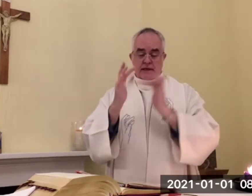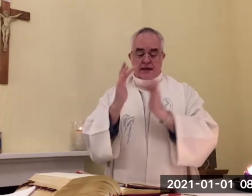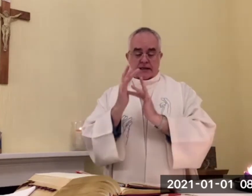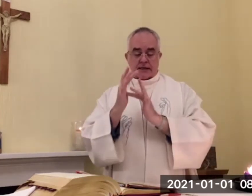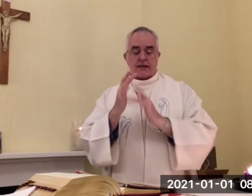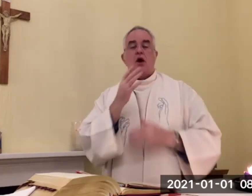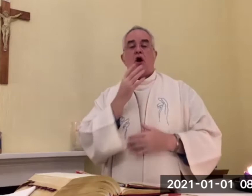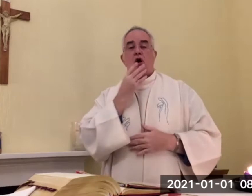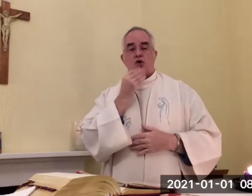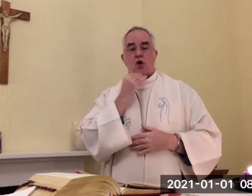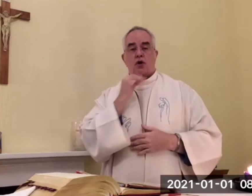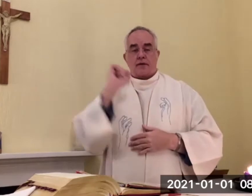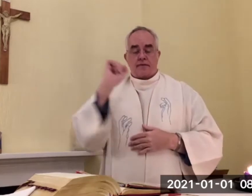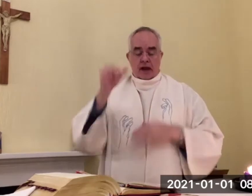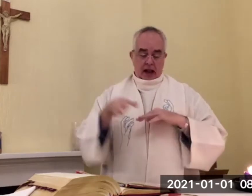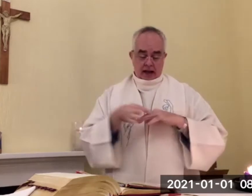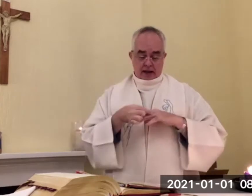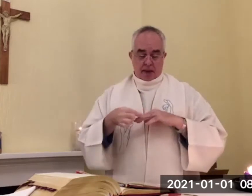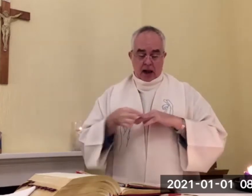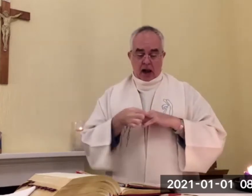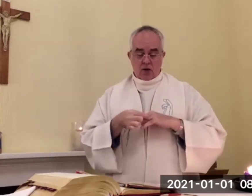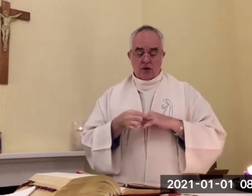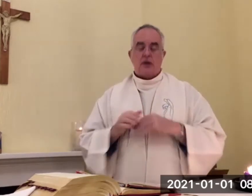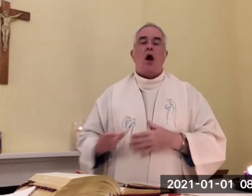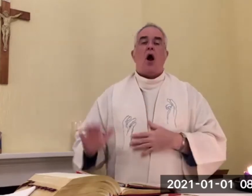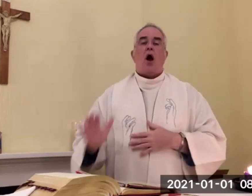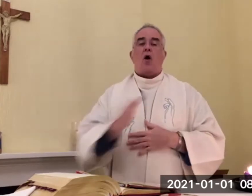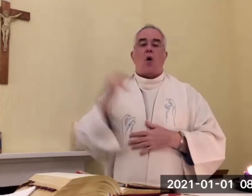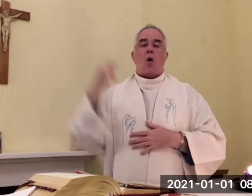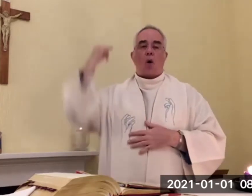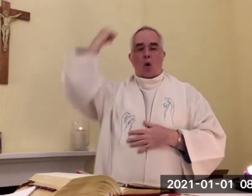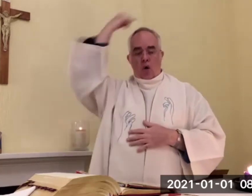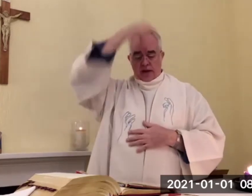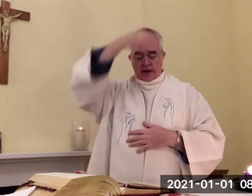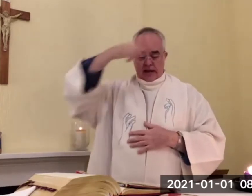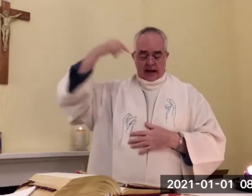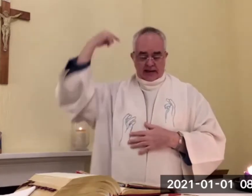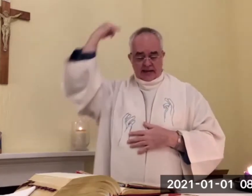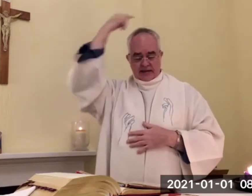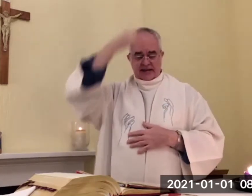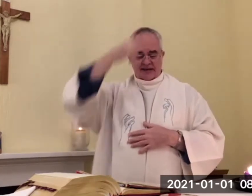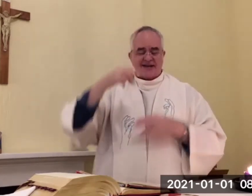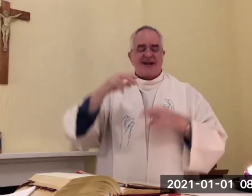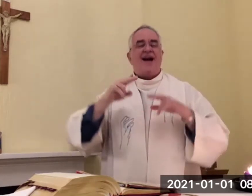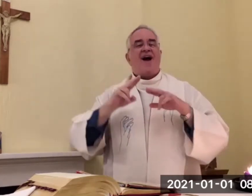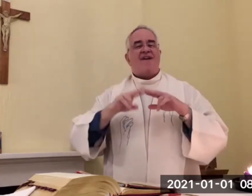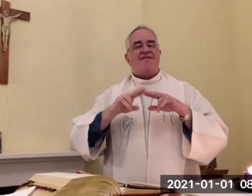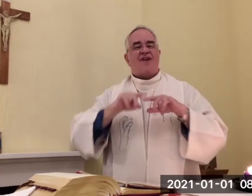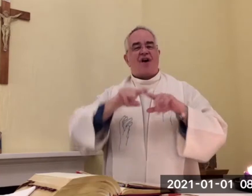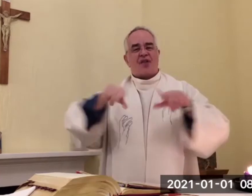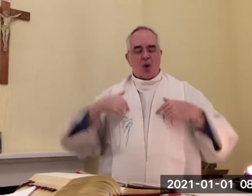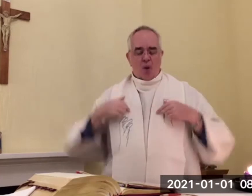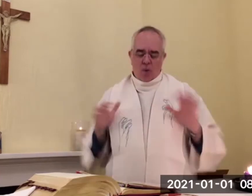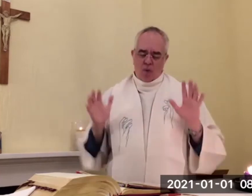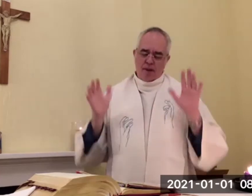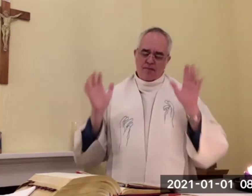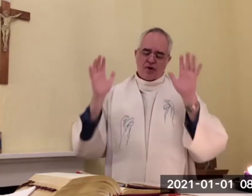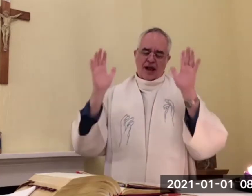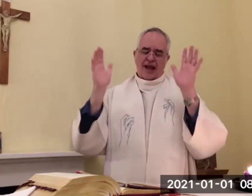Jesus, Joseph, and spouse, and all the saints. Father, we praise